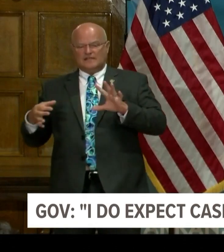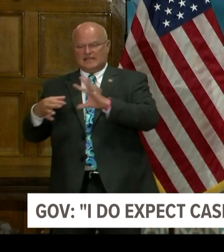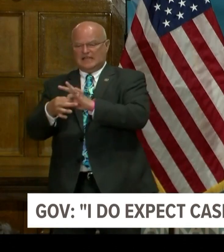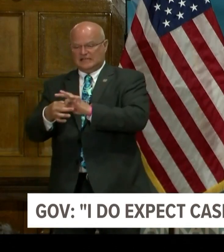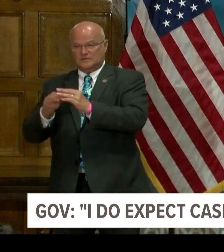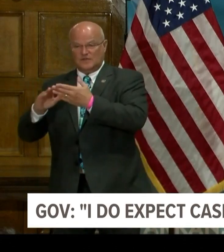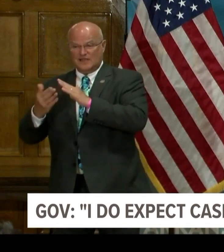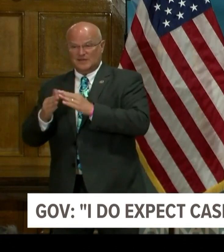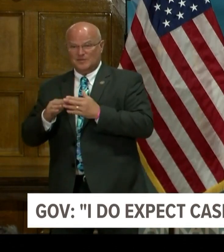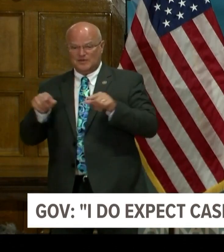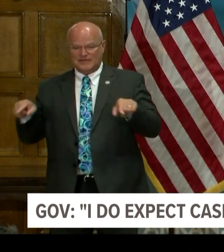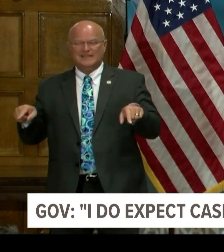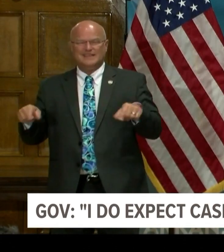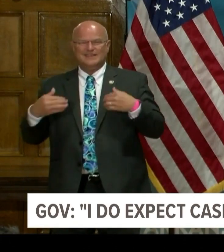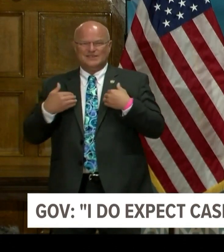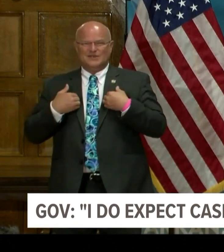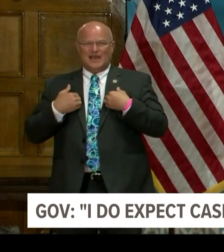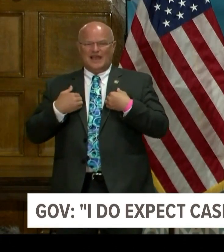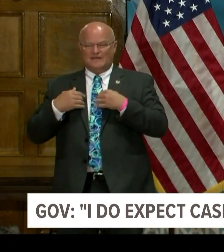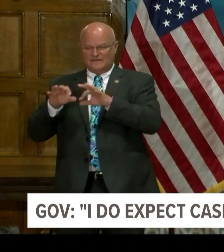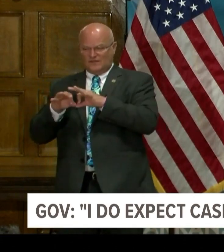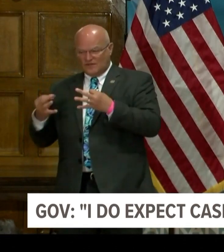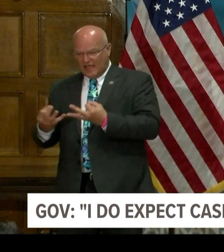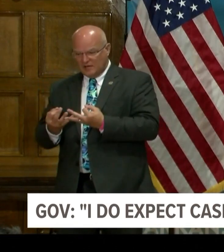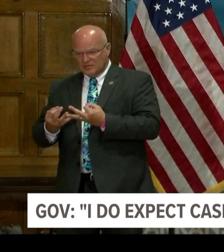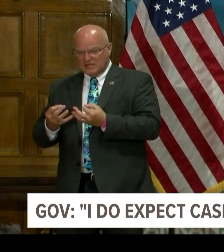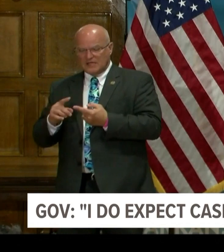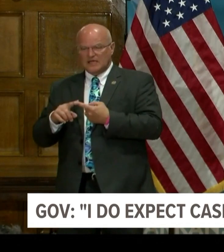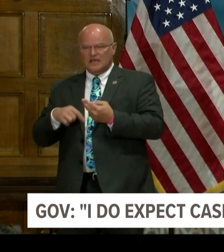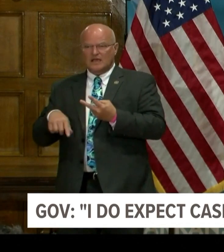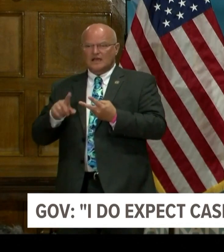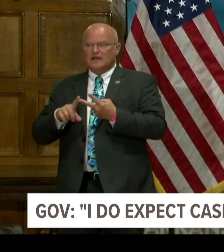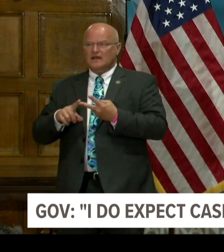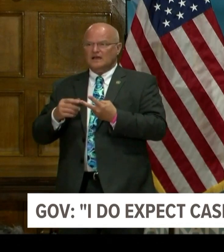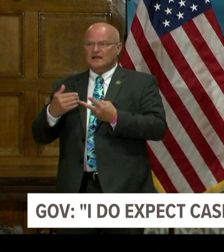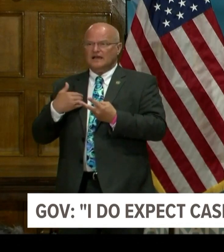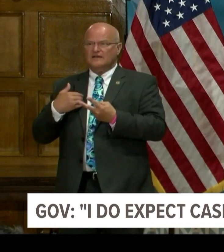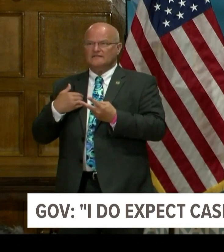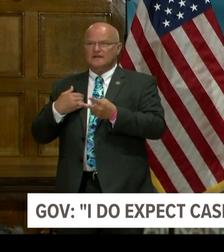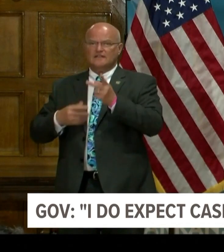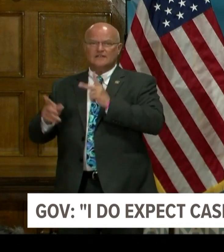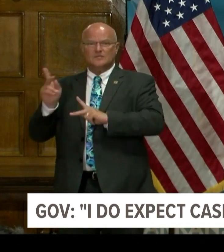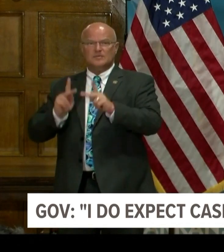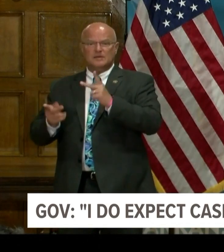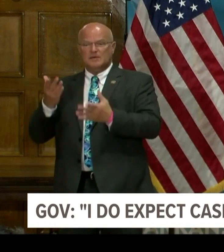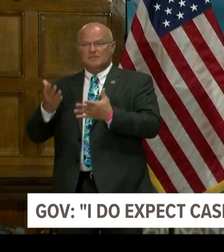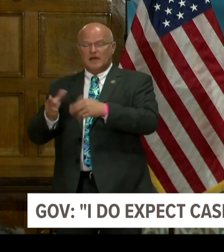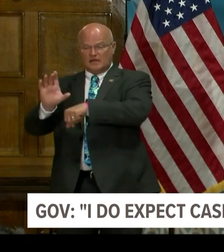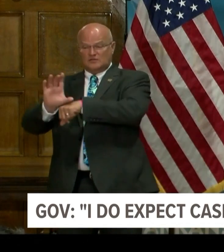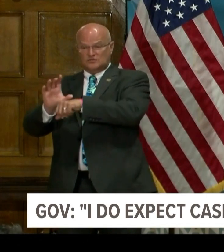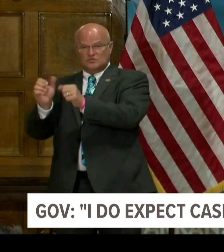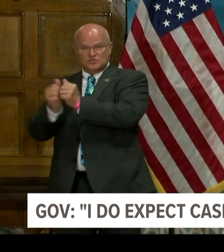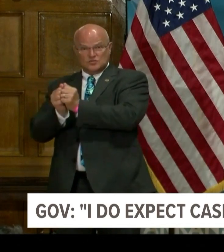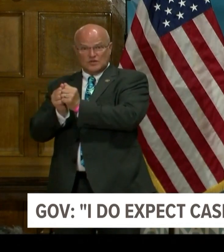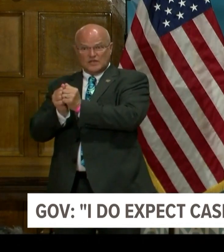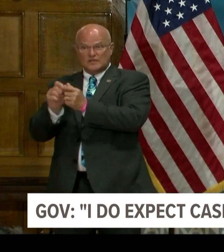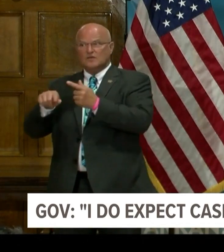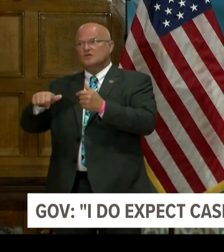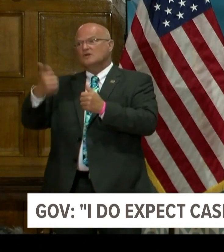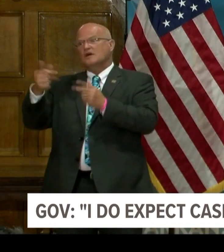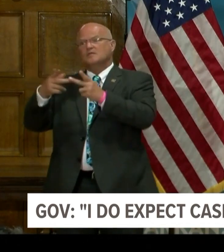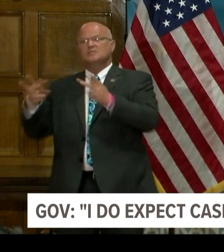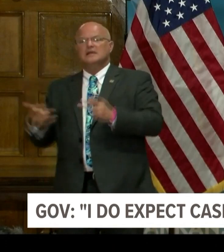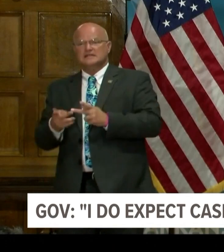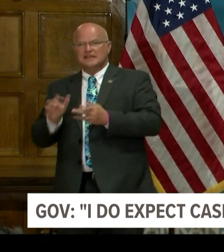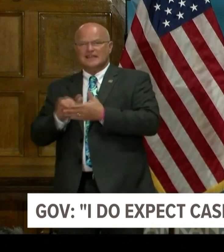connection with the community. You've got their family, you've got the people they might go to church with or